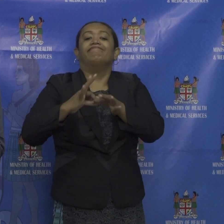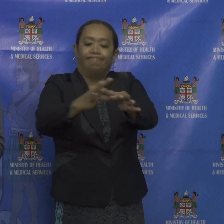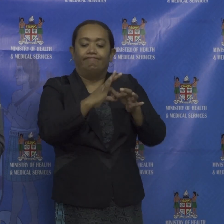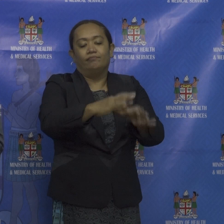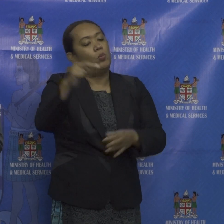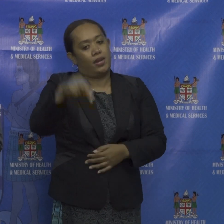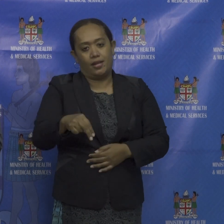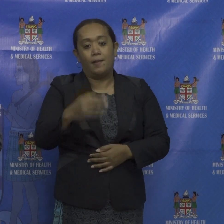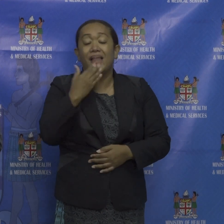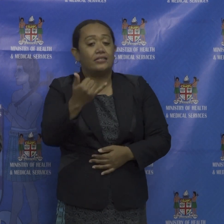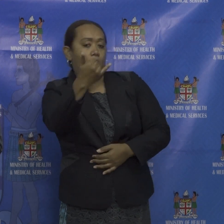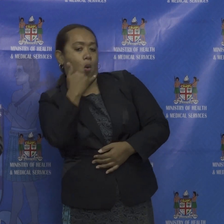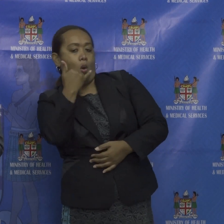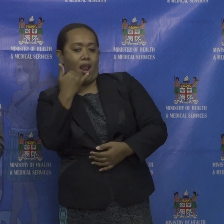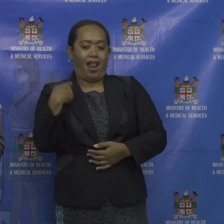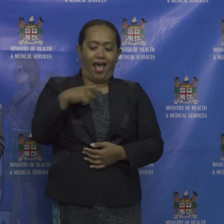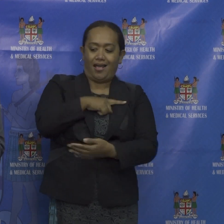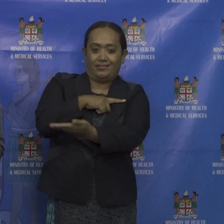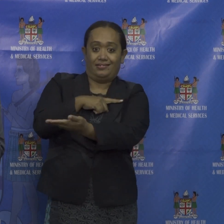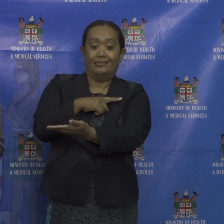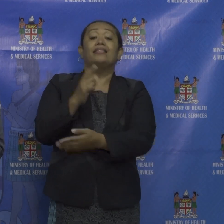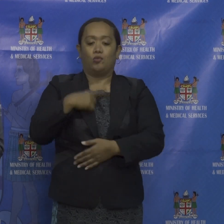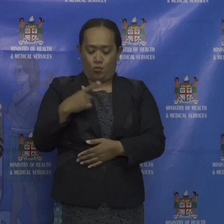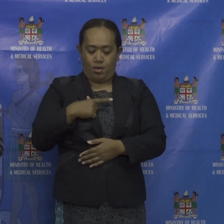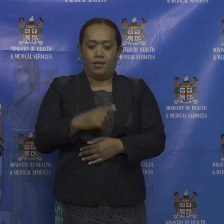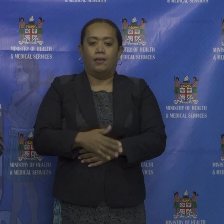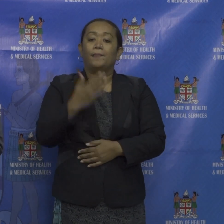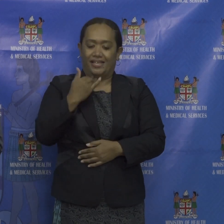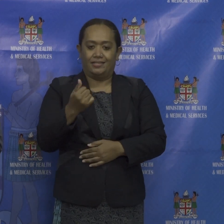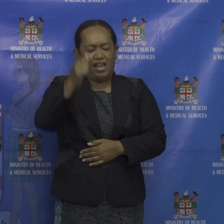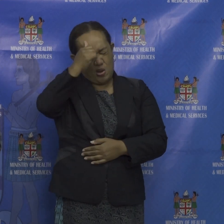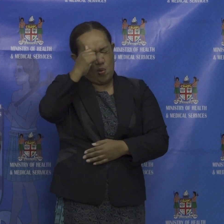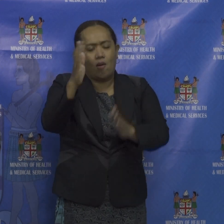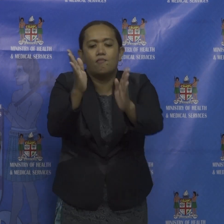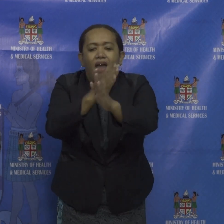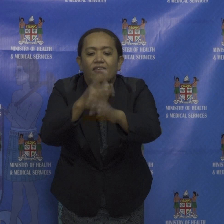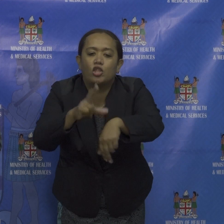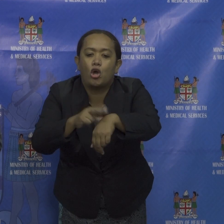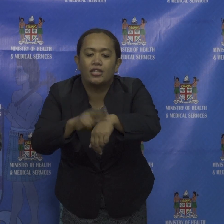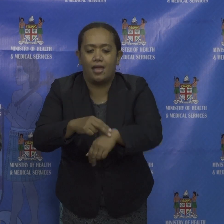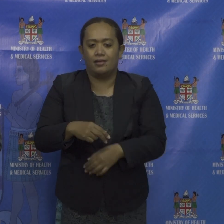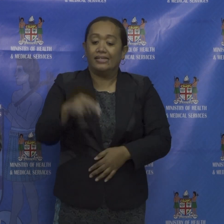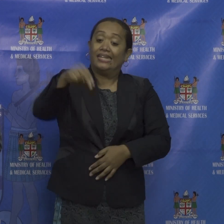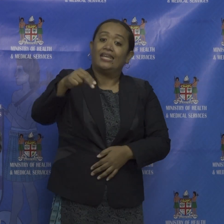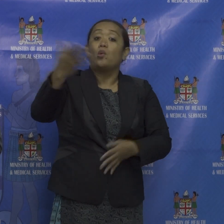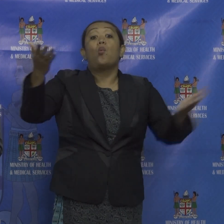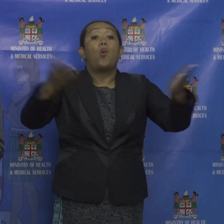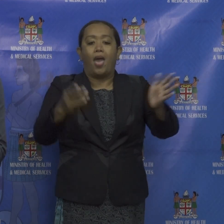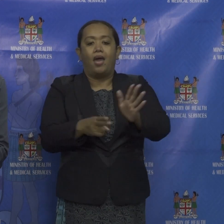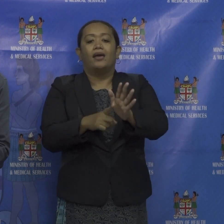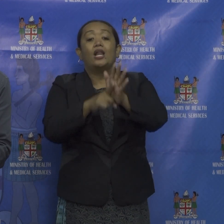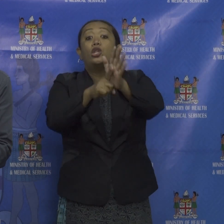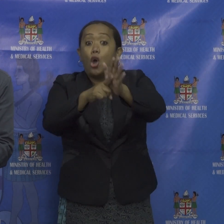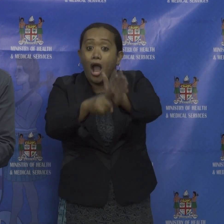Again, government will be footing the bill for the services that private doctors provide to those Fijians in need. Most of you have